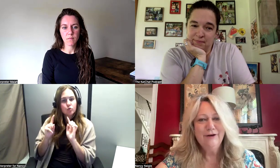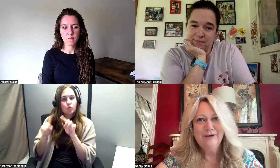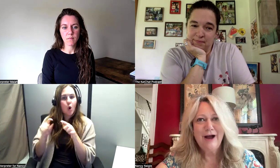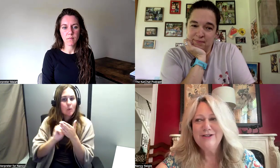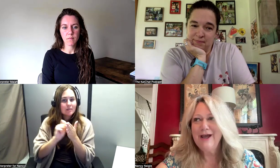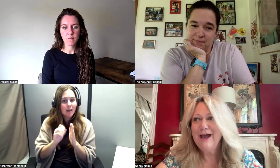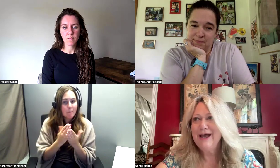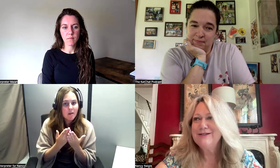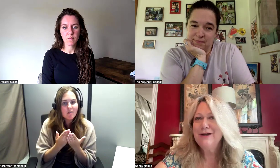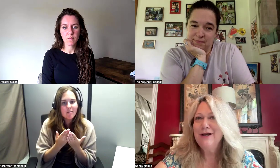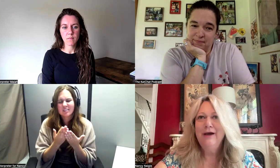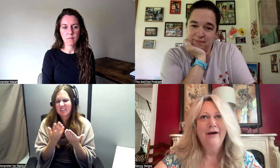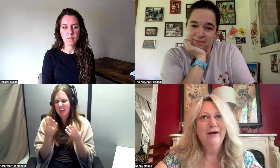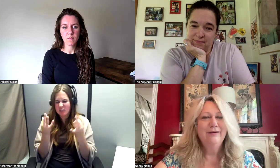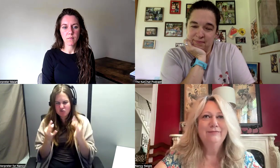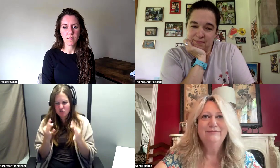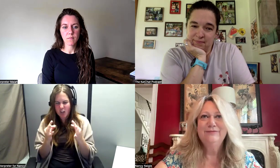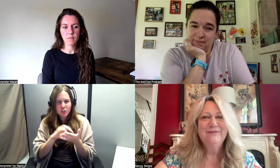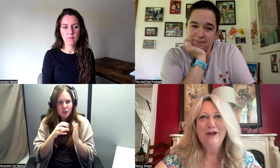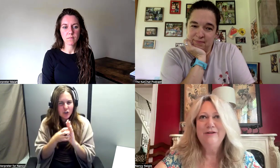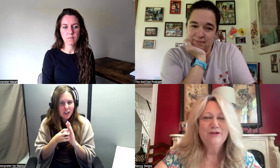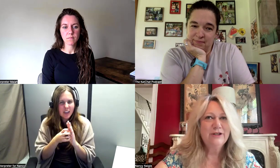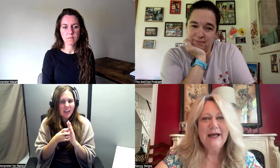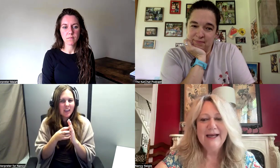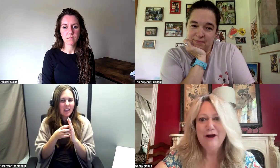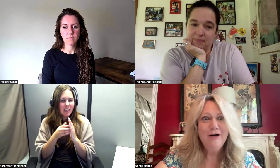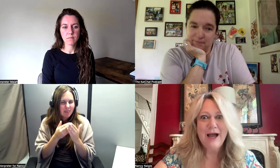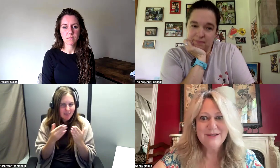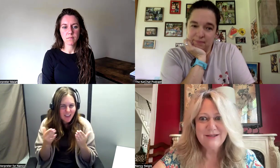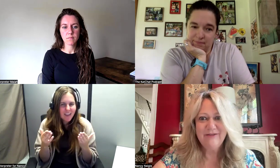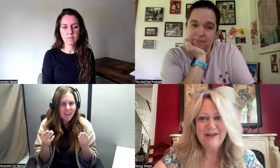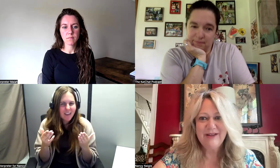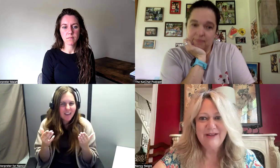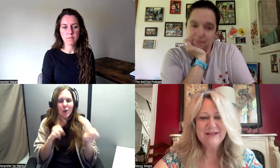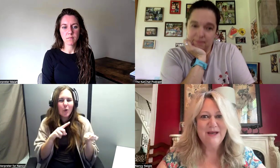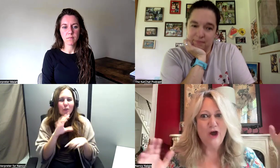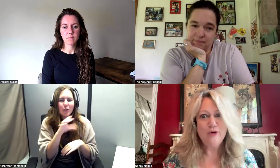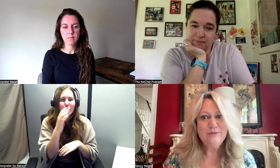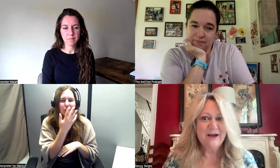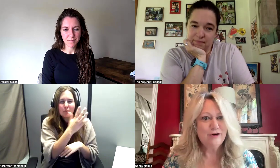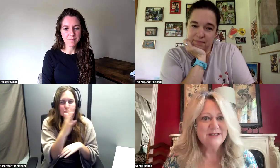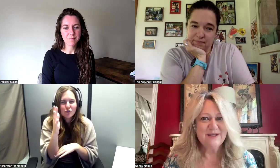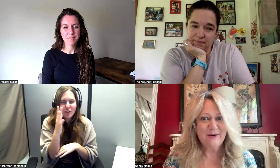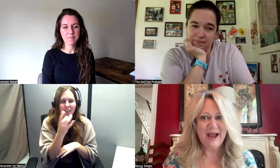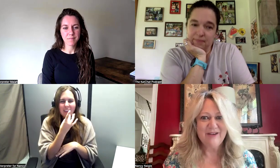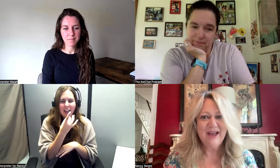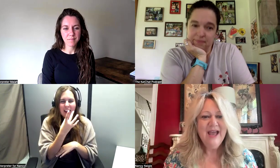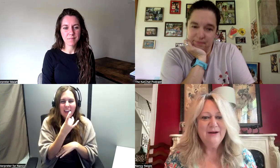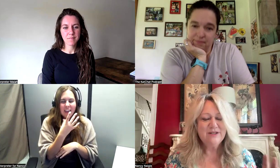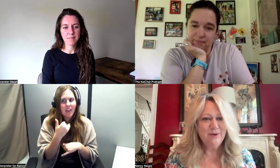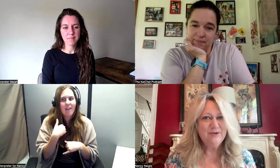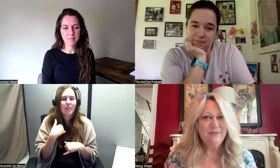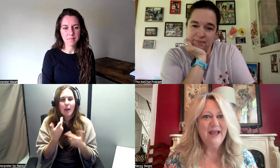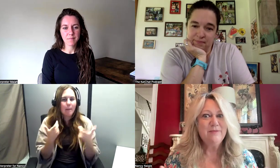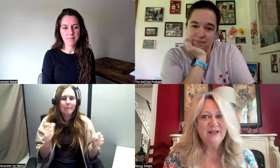cookie contest, go to the tree lighting, all kinds of stuff at this big hometown Christmas they were having. And